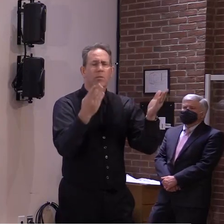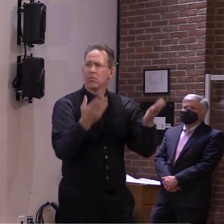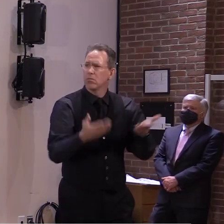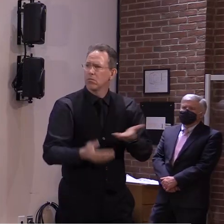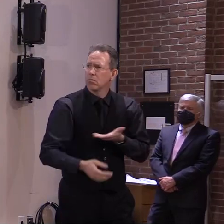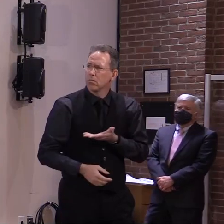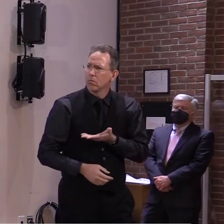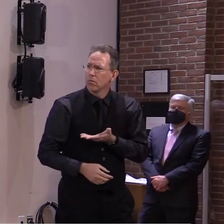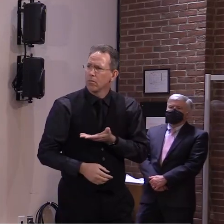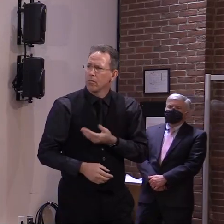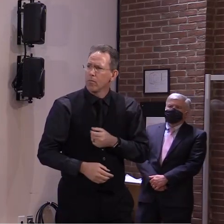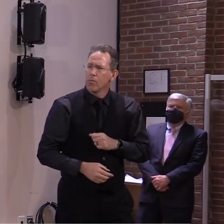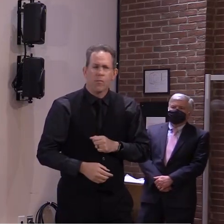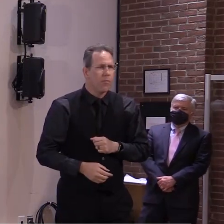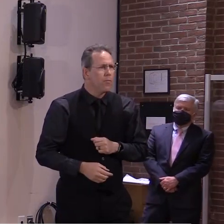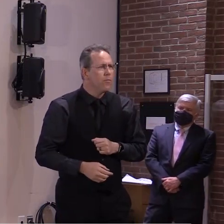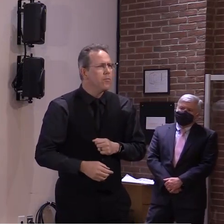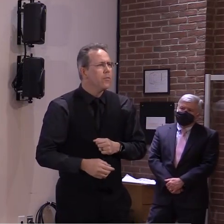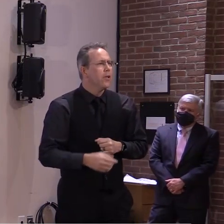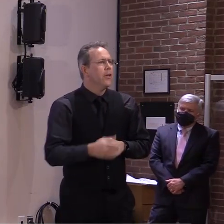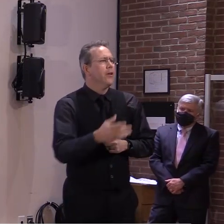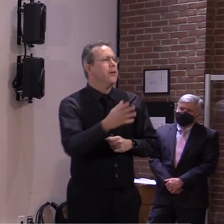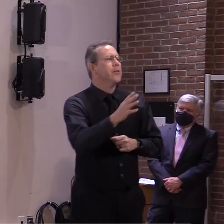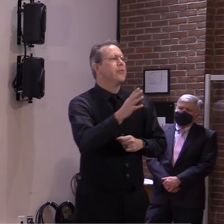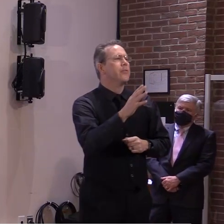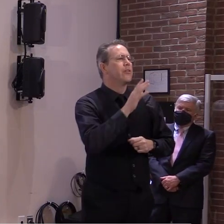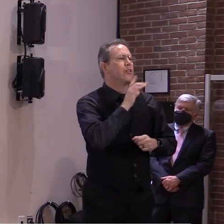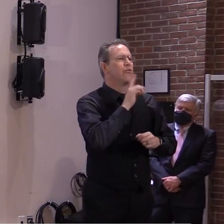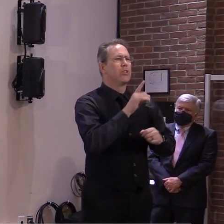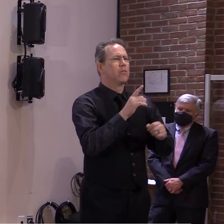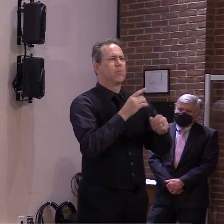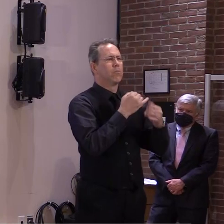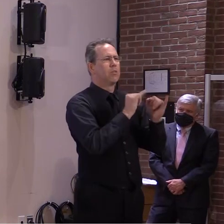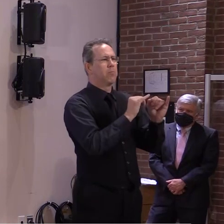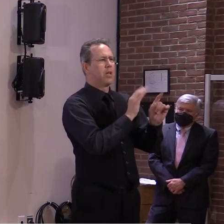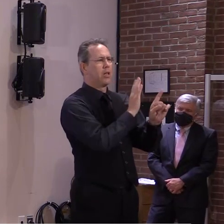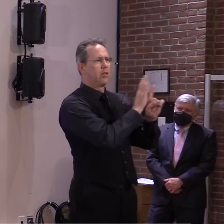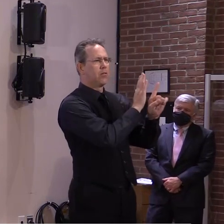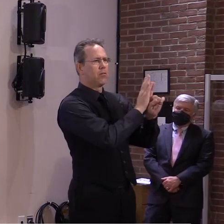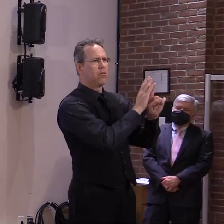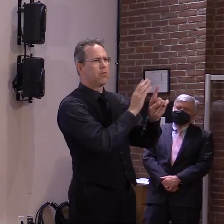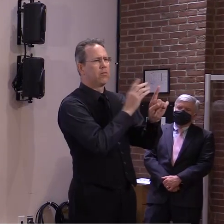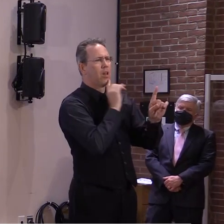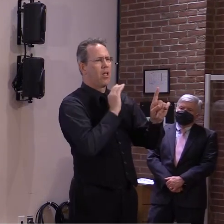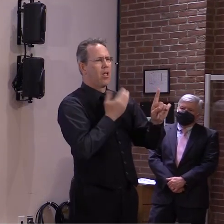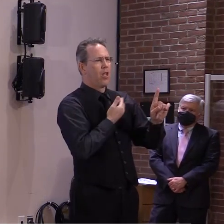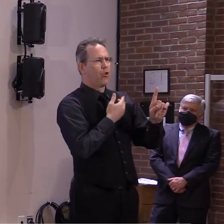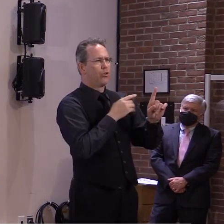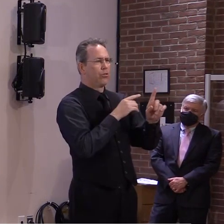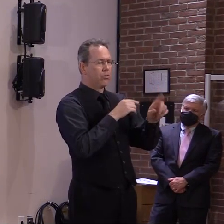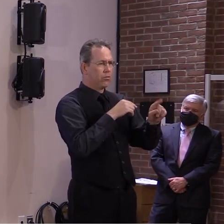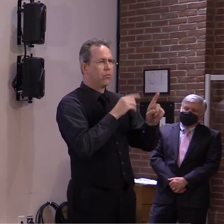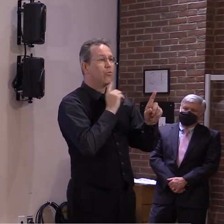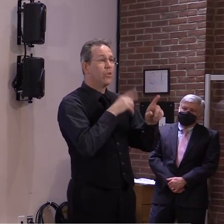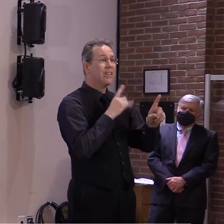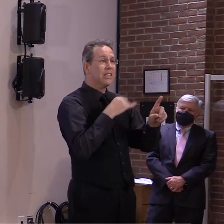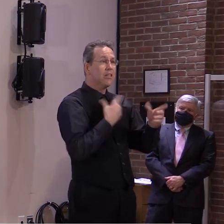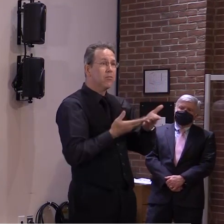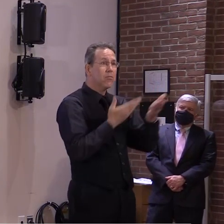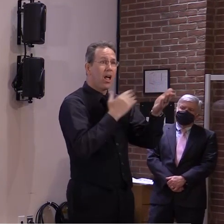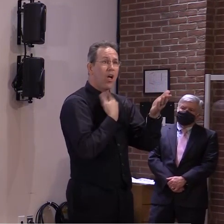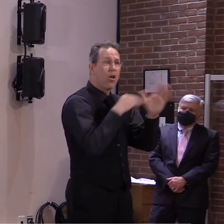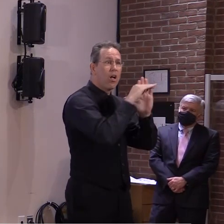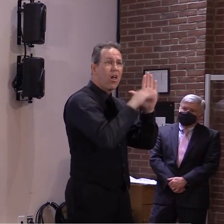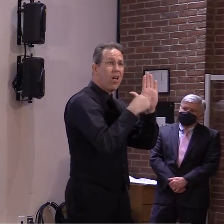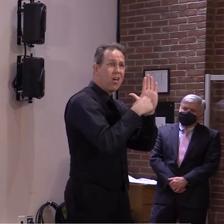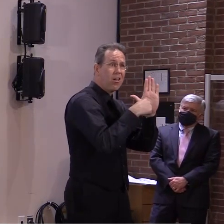Well, they're an independent branch, obviously. When we put out our guidance, our blueprint, they will have